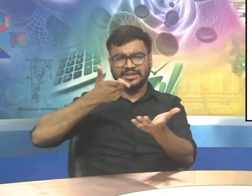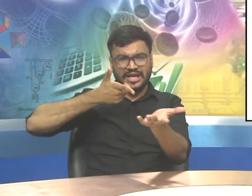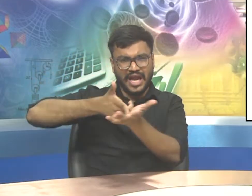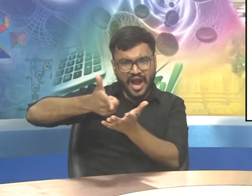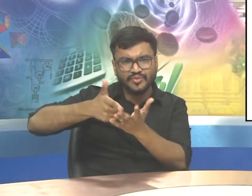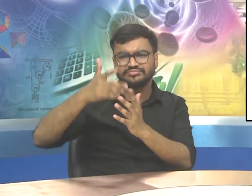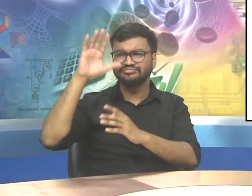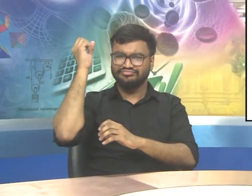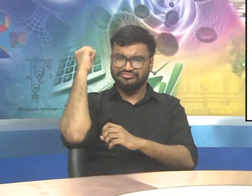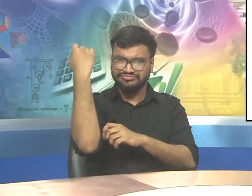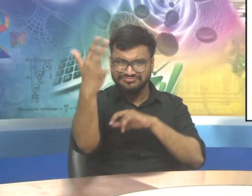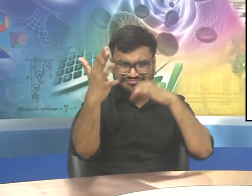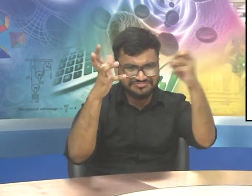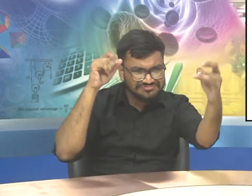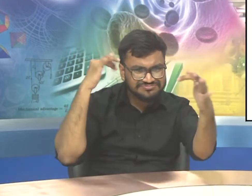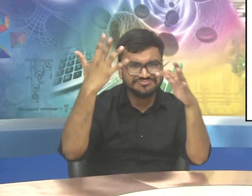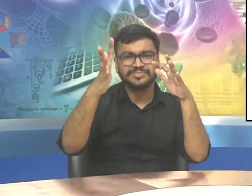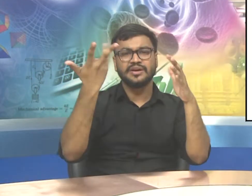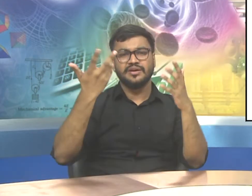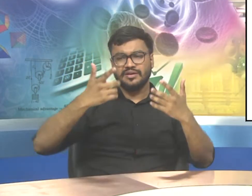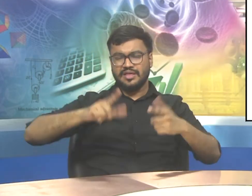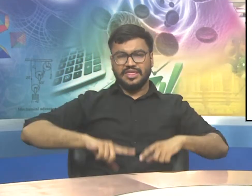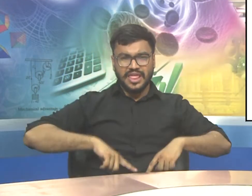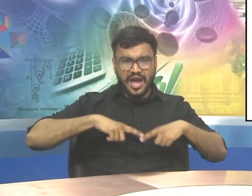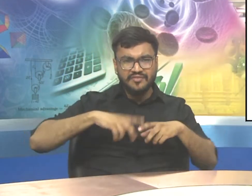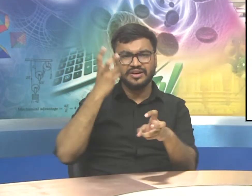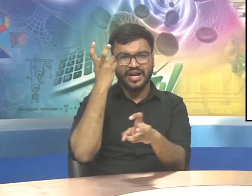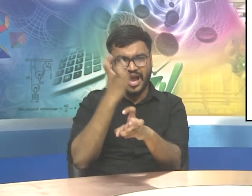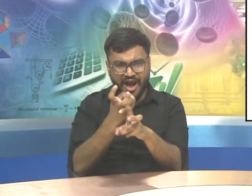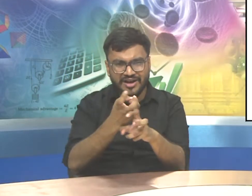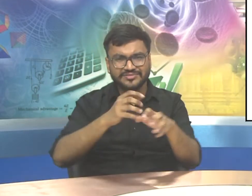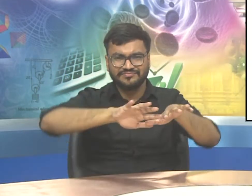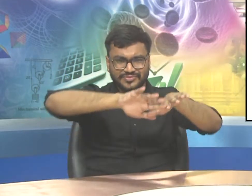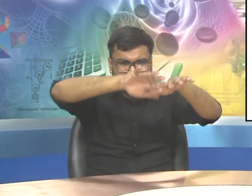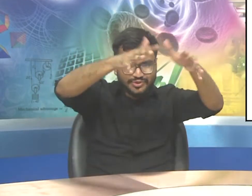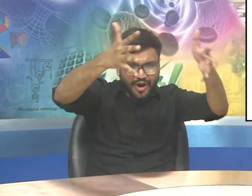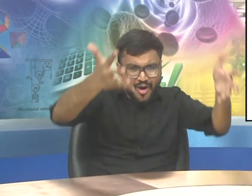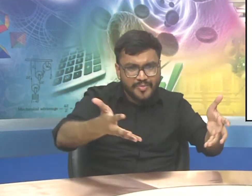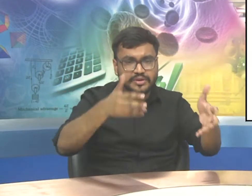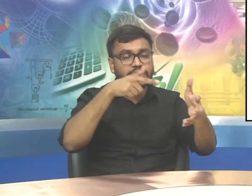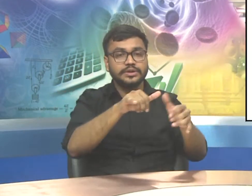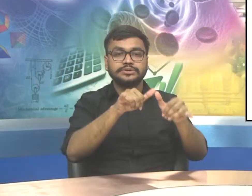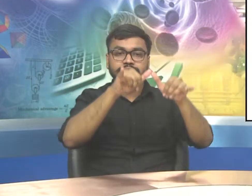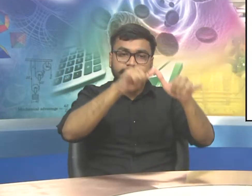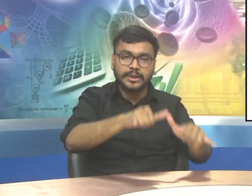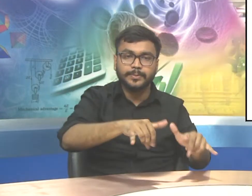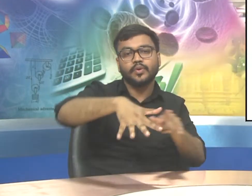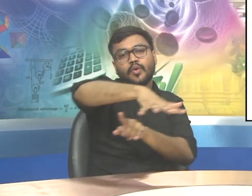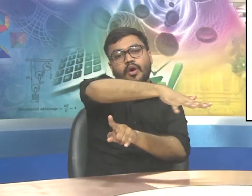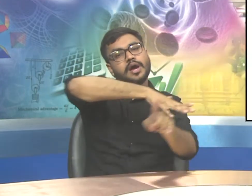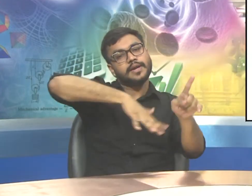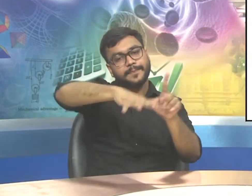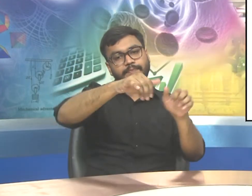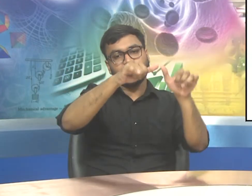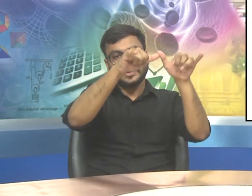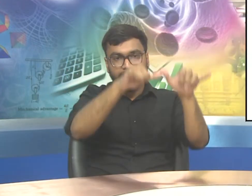They moved through forests, hunted animals, and lived in caves.